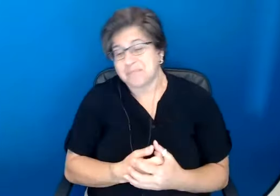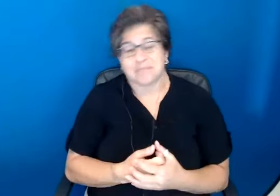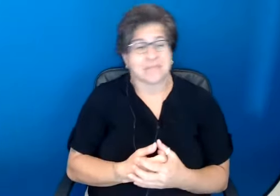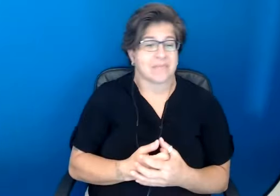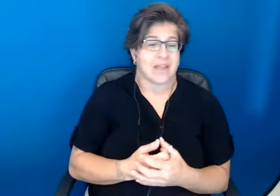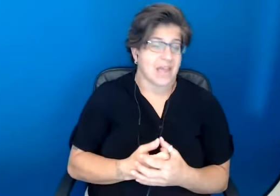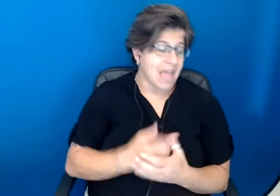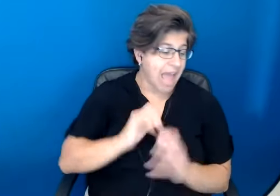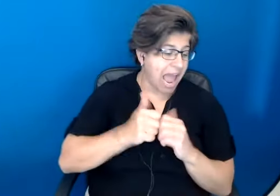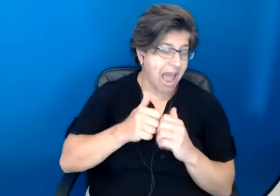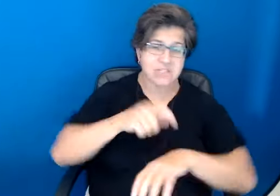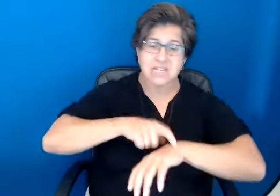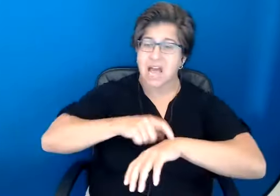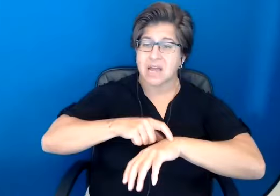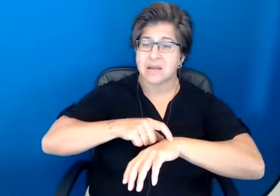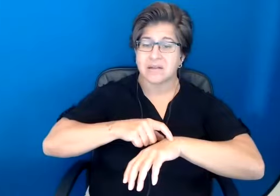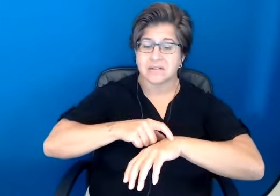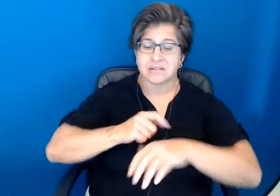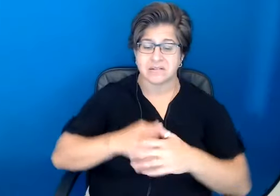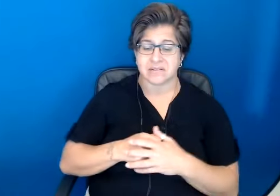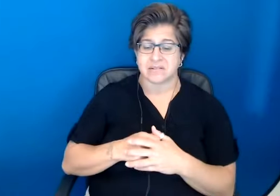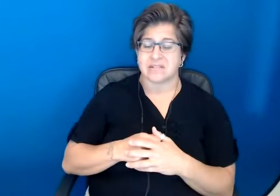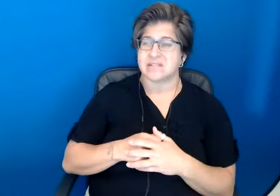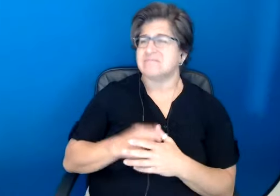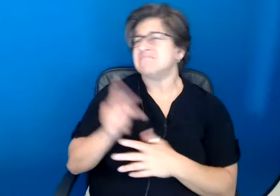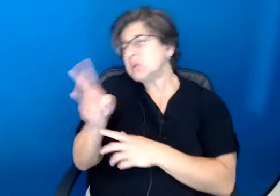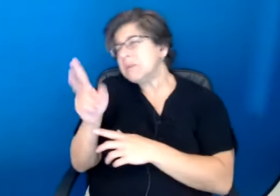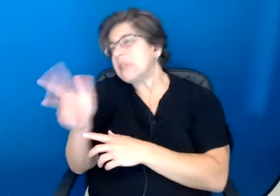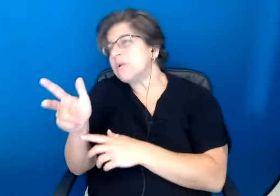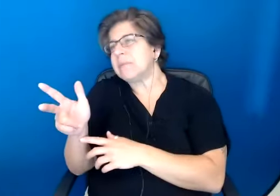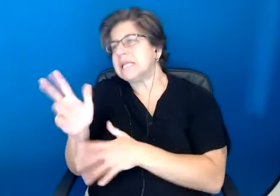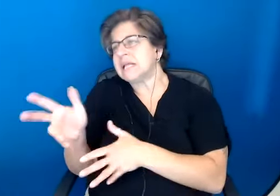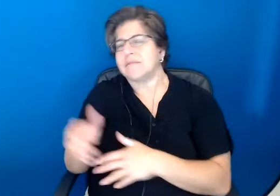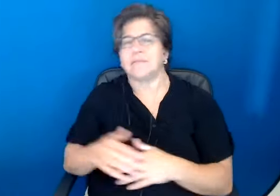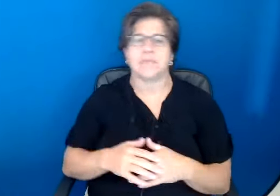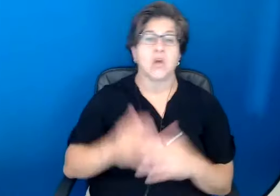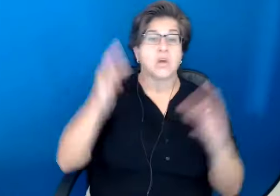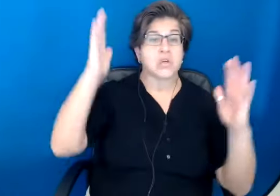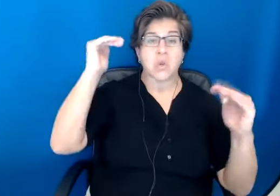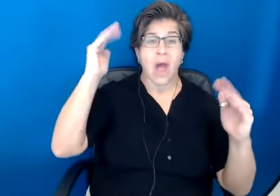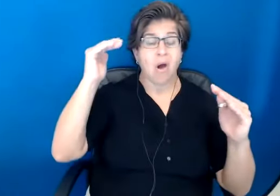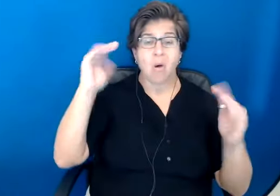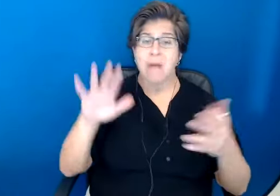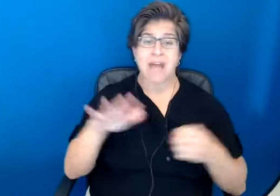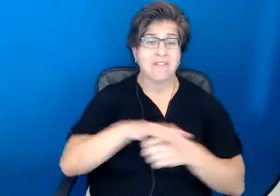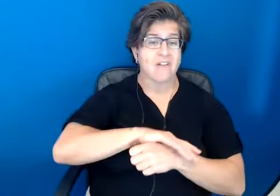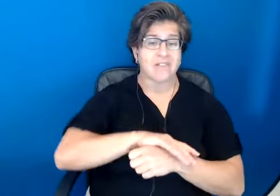family of 8 children in one room, one kitchen, and what they call an outside toilet in